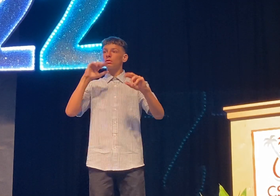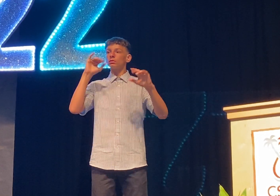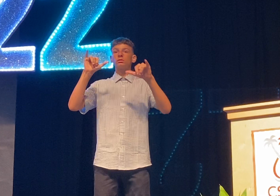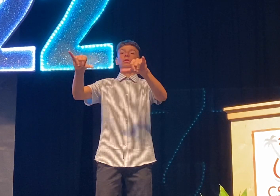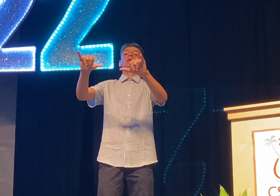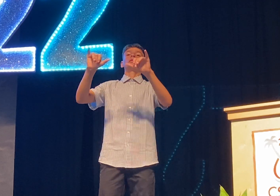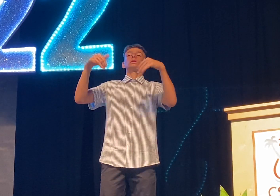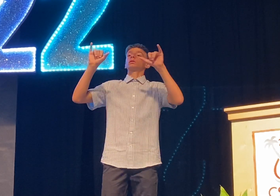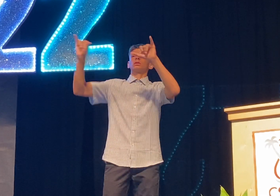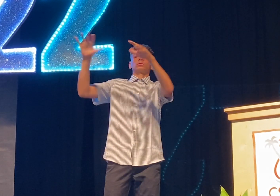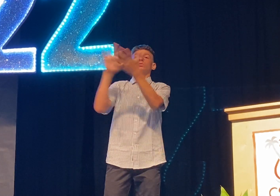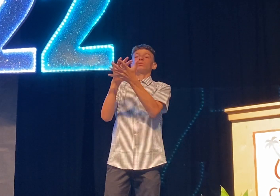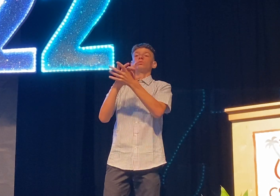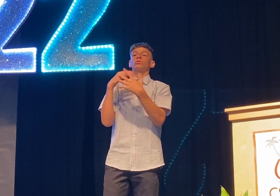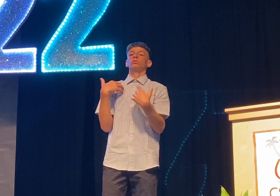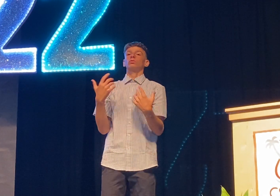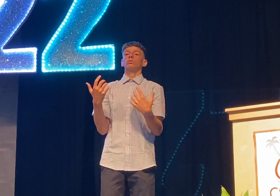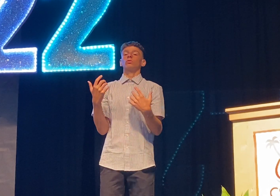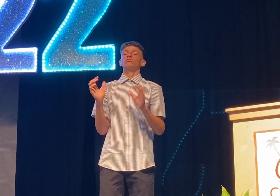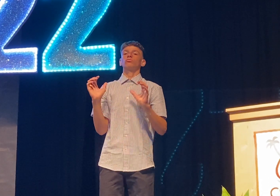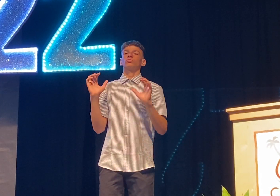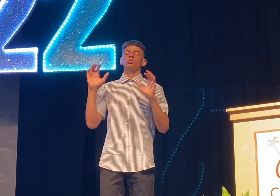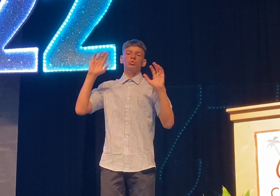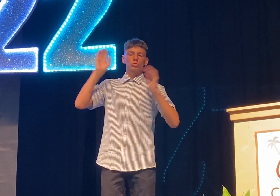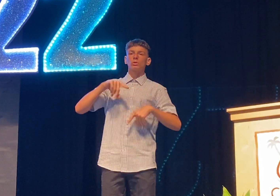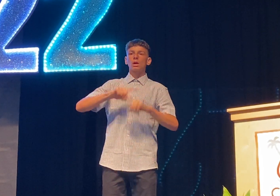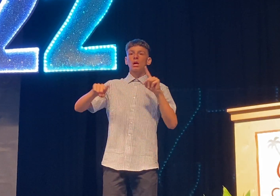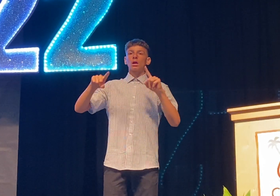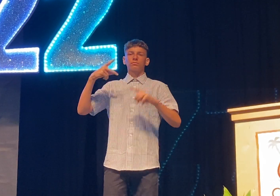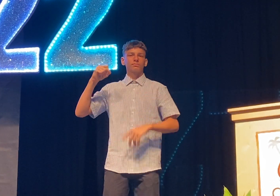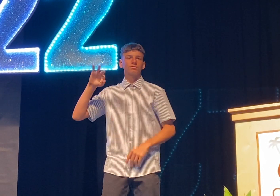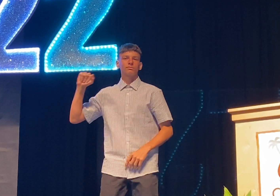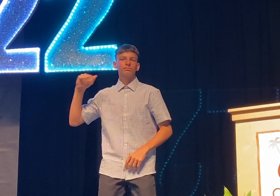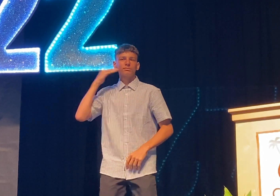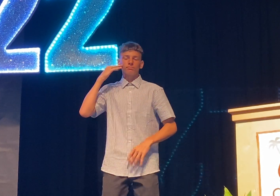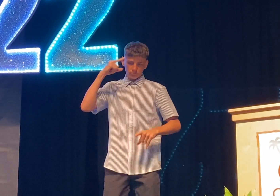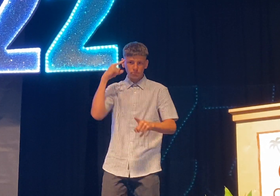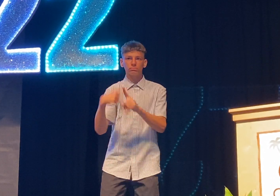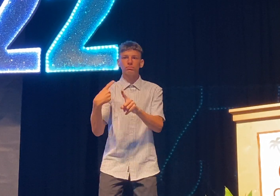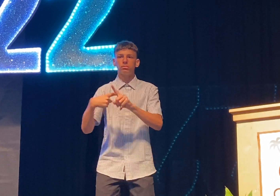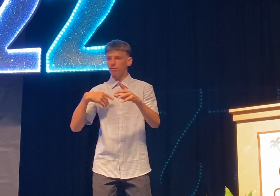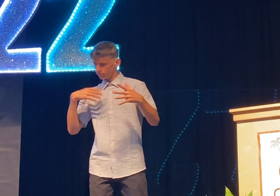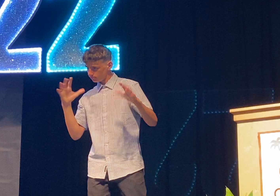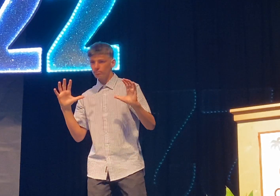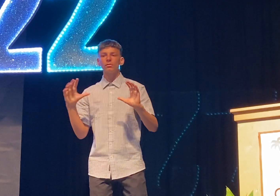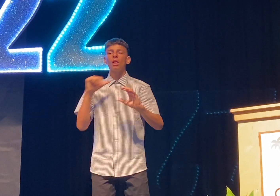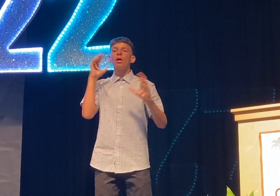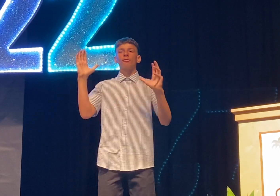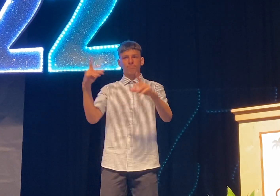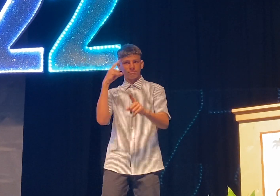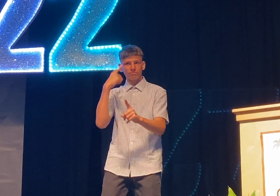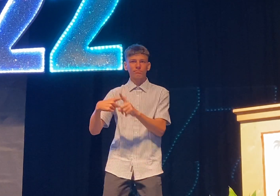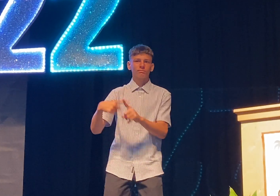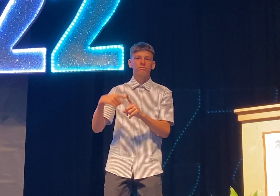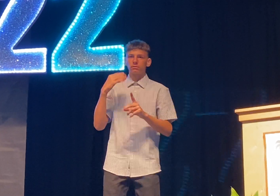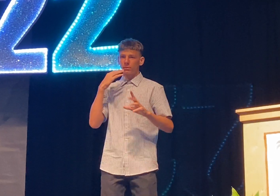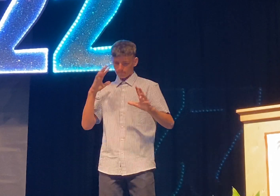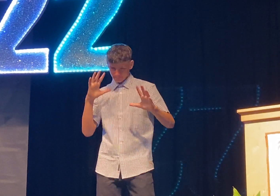was. We found out that we were going to be here in school instead of being online. But because of that positive attitude that